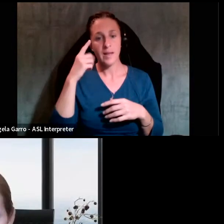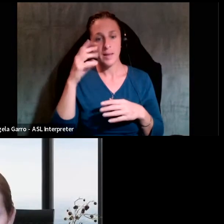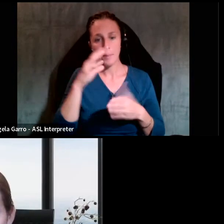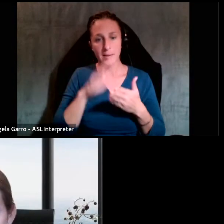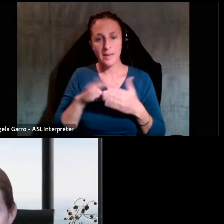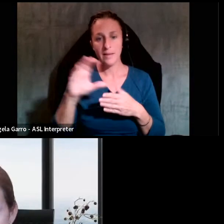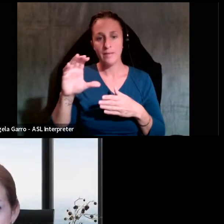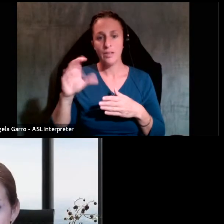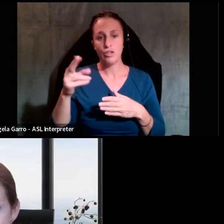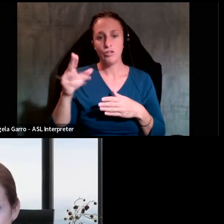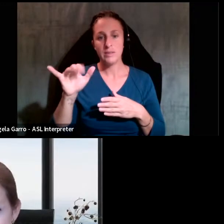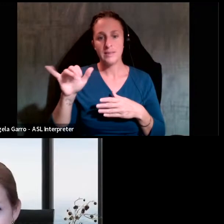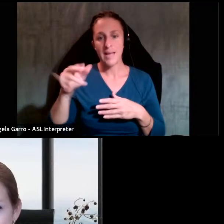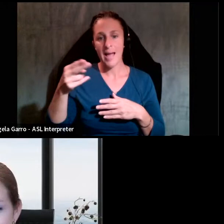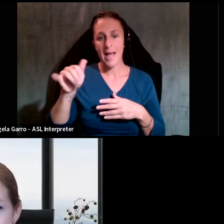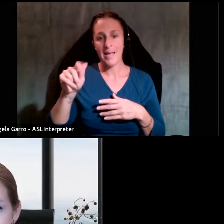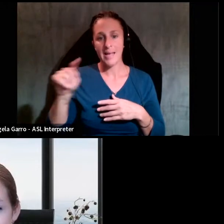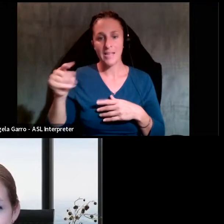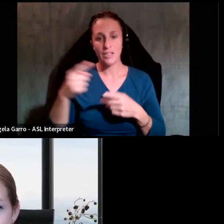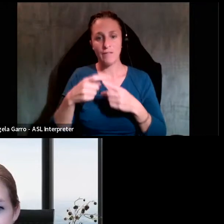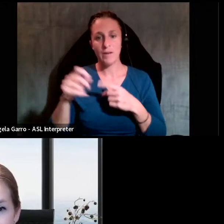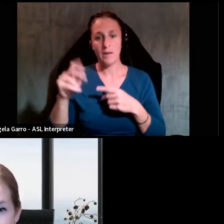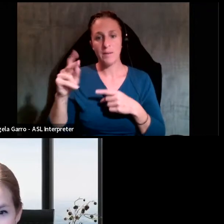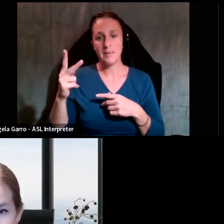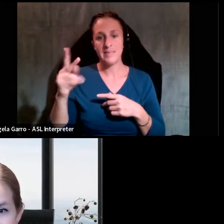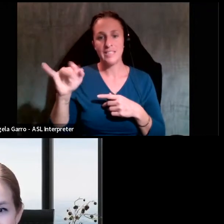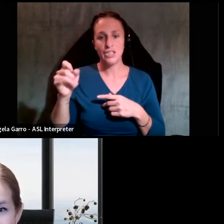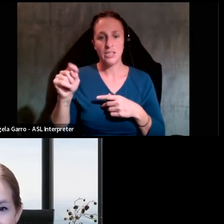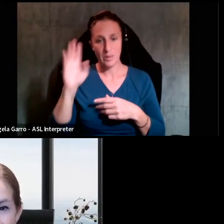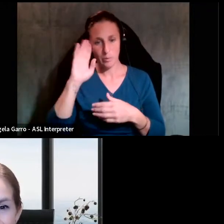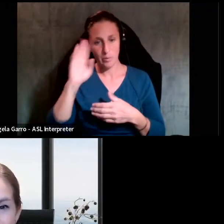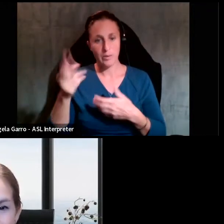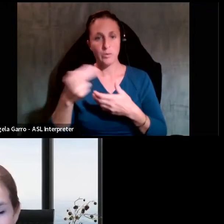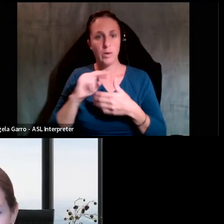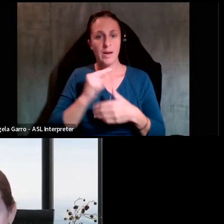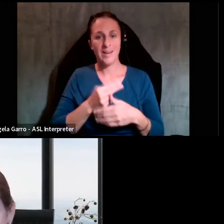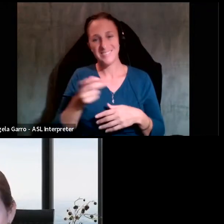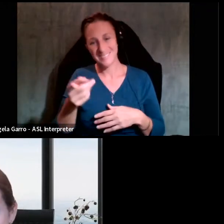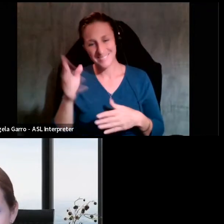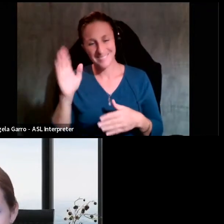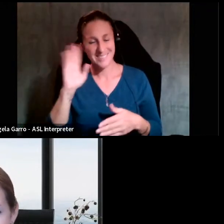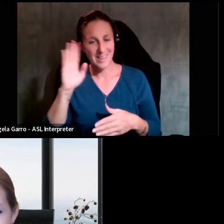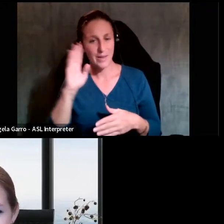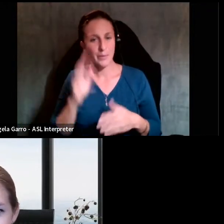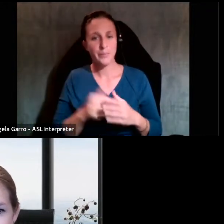from Kegent will be joining. Oh, there she is. Hi, Chris. Hello.